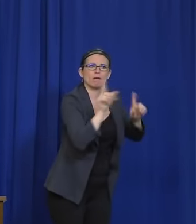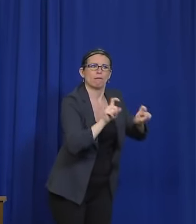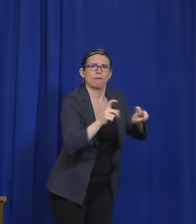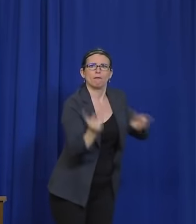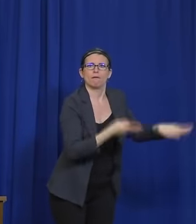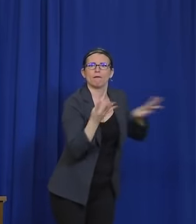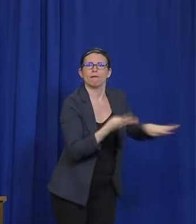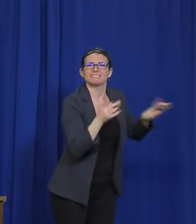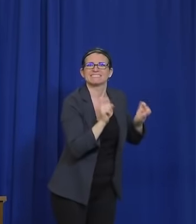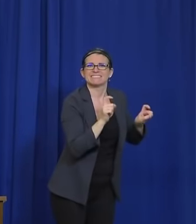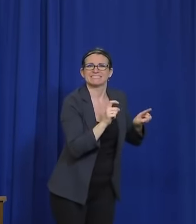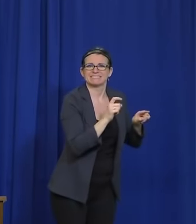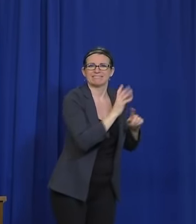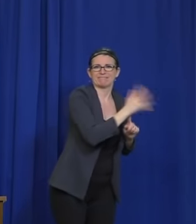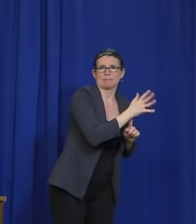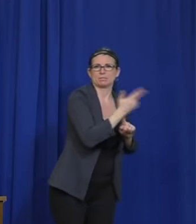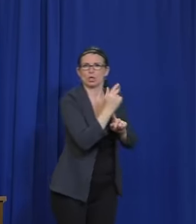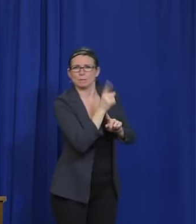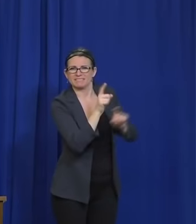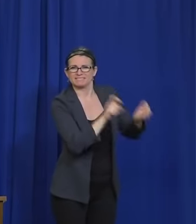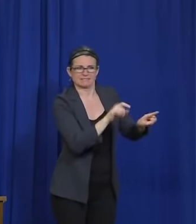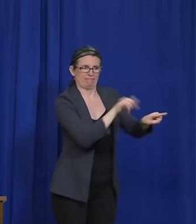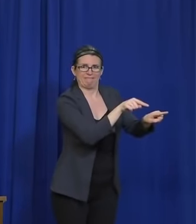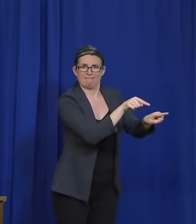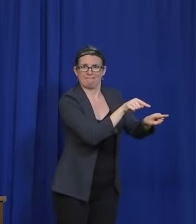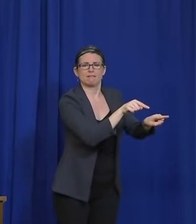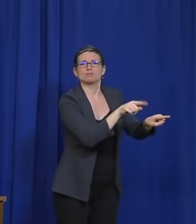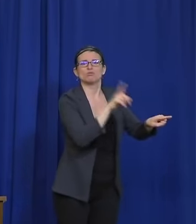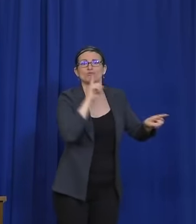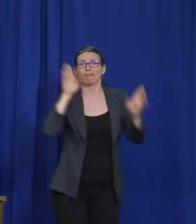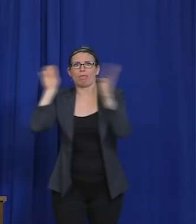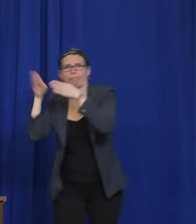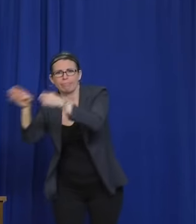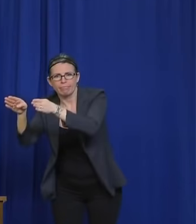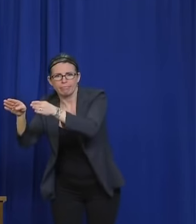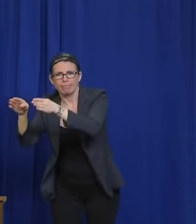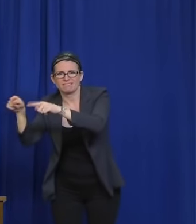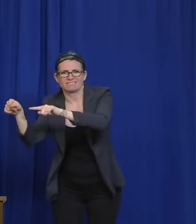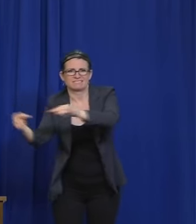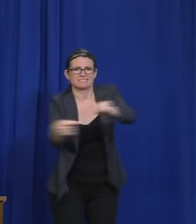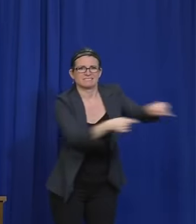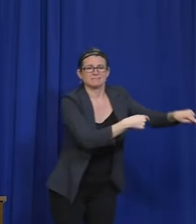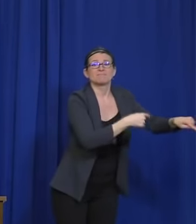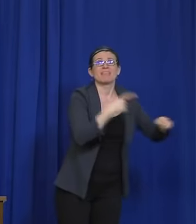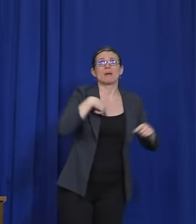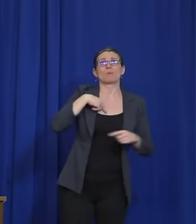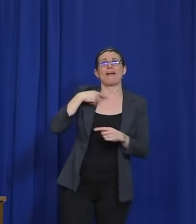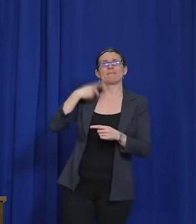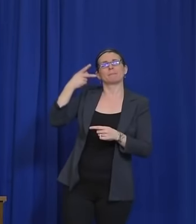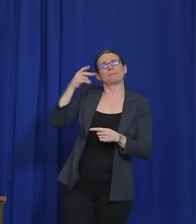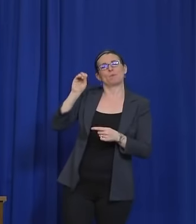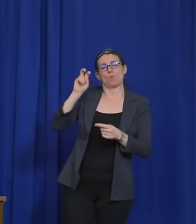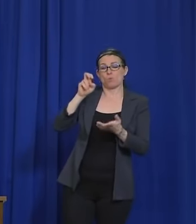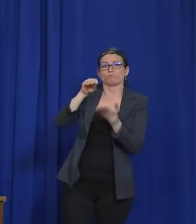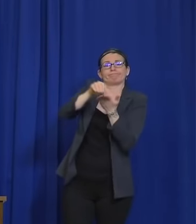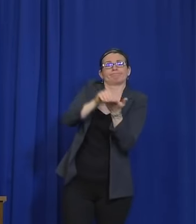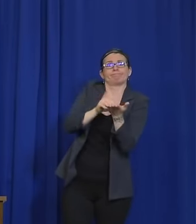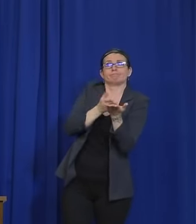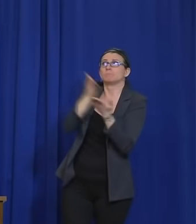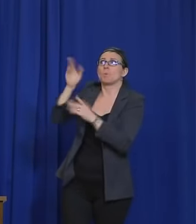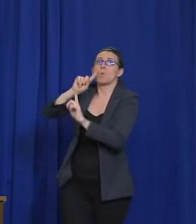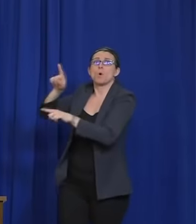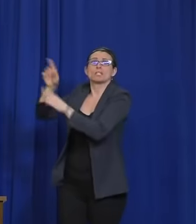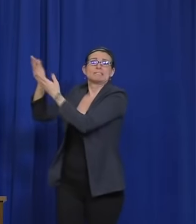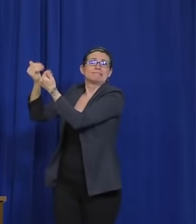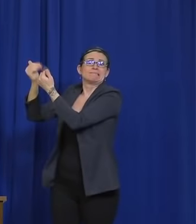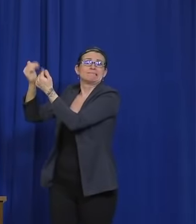government issued purchase orders, basically buying up a great percentage of the great portion of the supplies